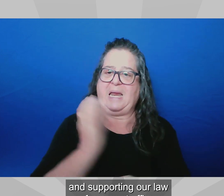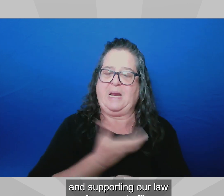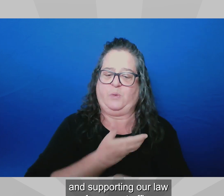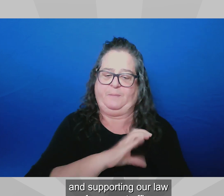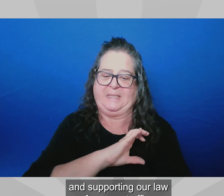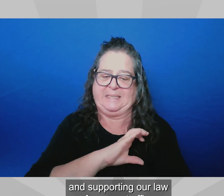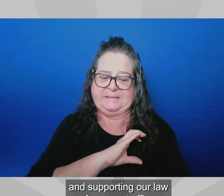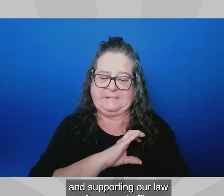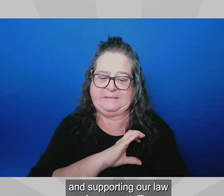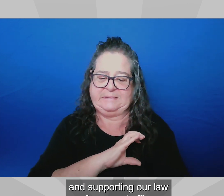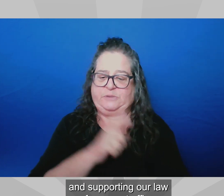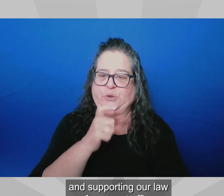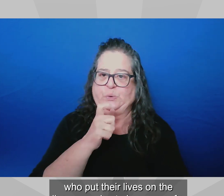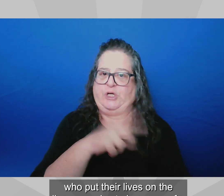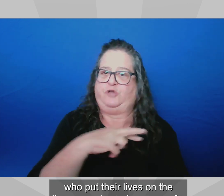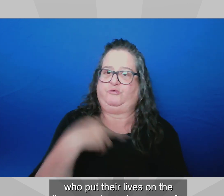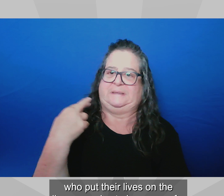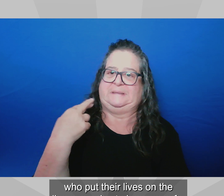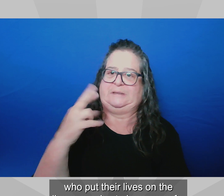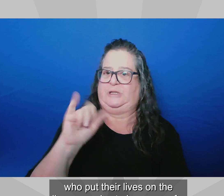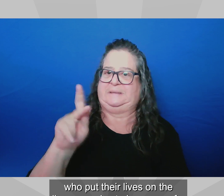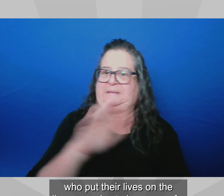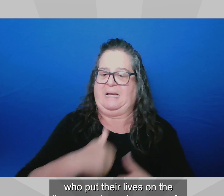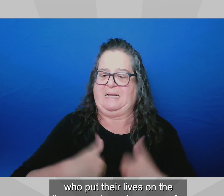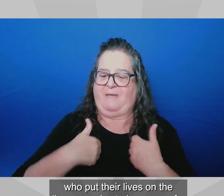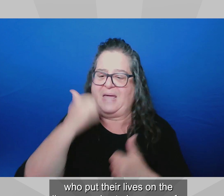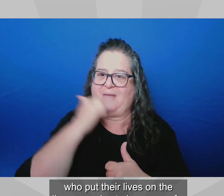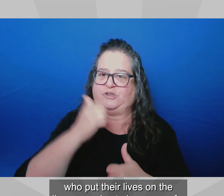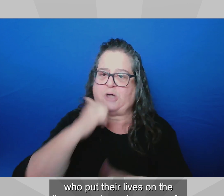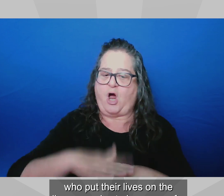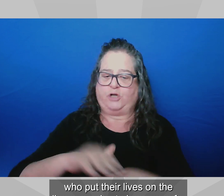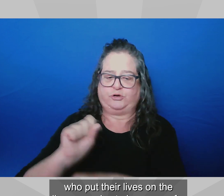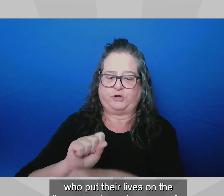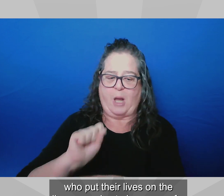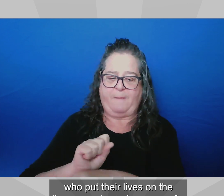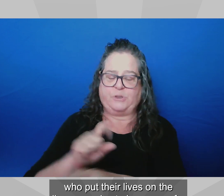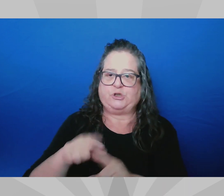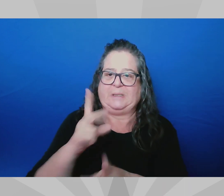law enforcement officers who put their lives on the line every day to keep us safe.